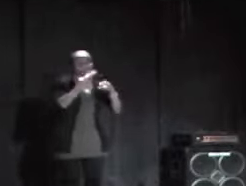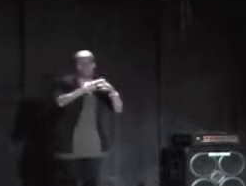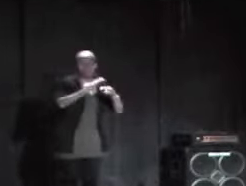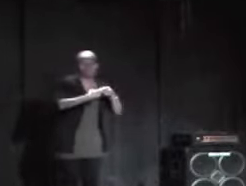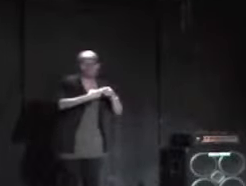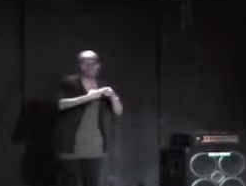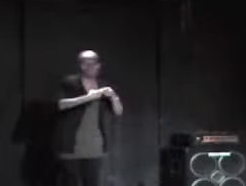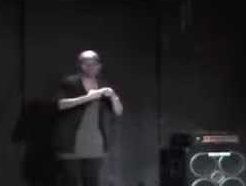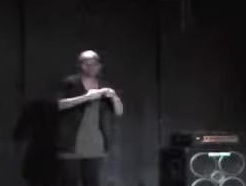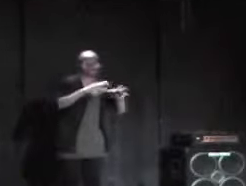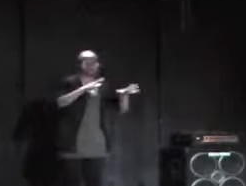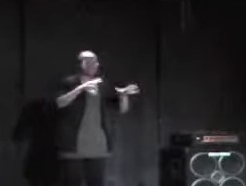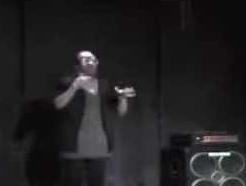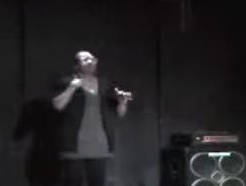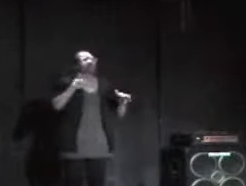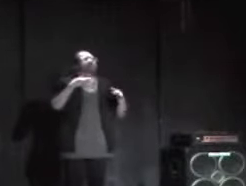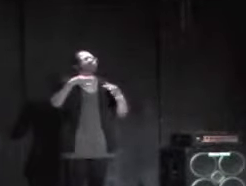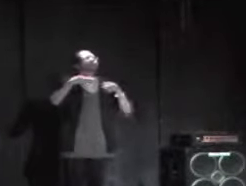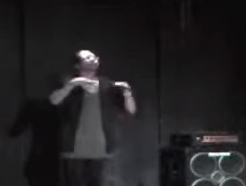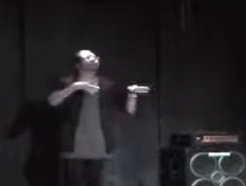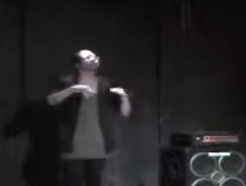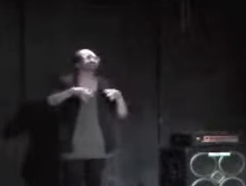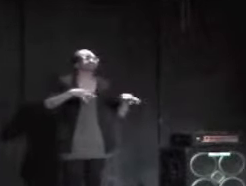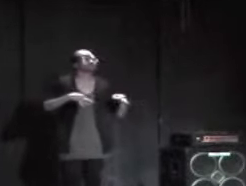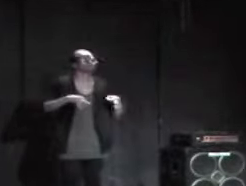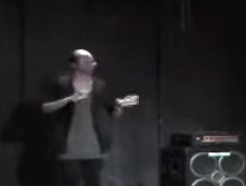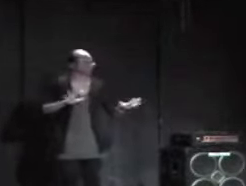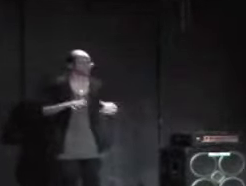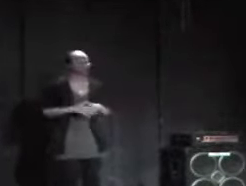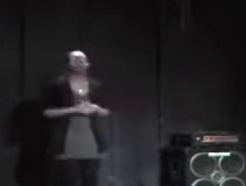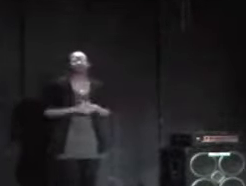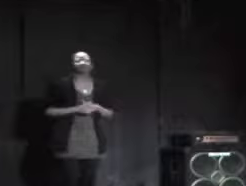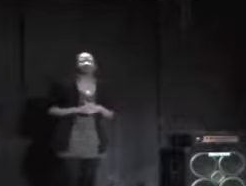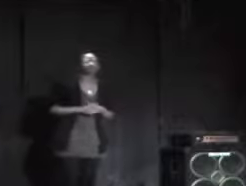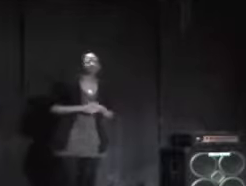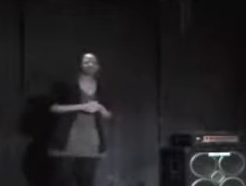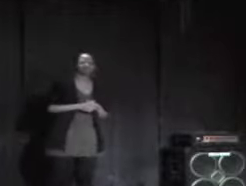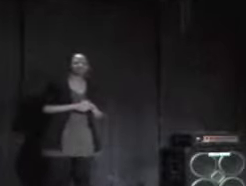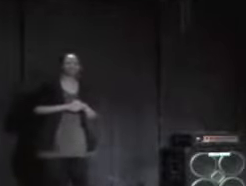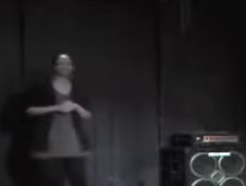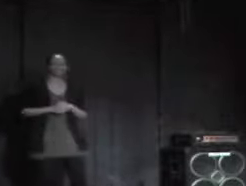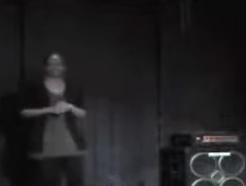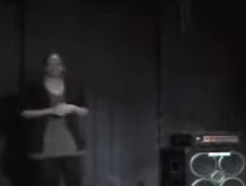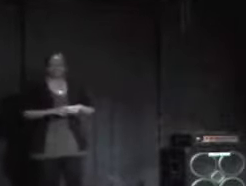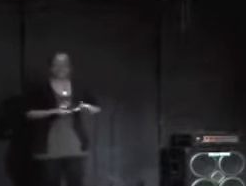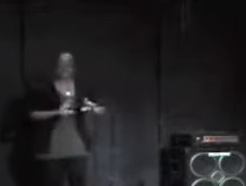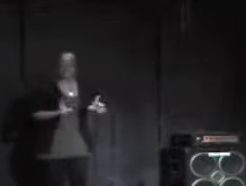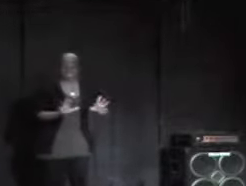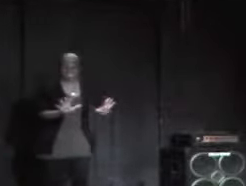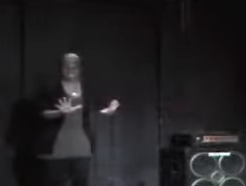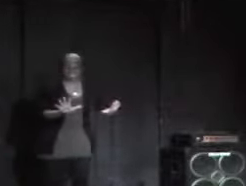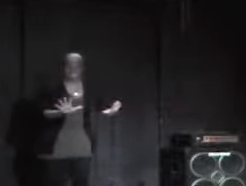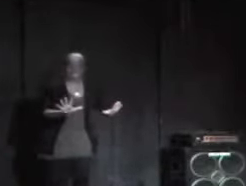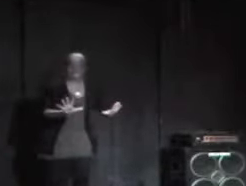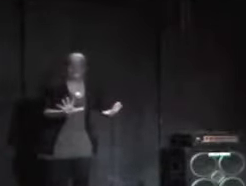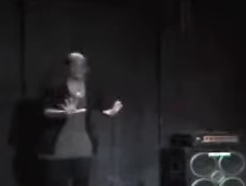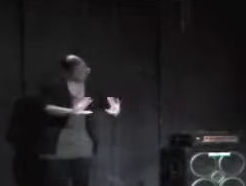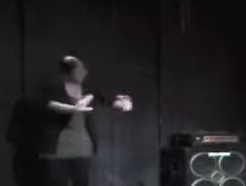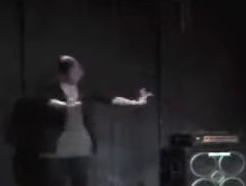hold on, I'm going to back it up. I'll give you the name of the joke first. So I'll explain it. All right. All